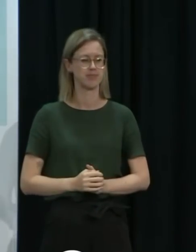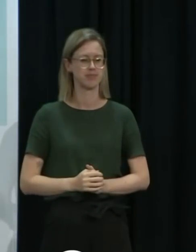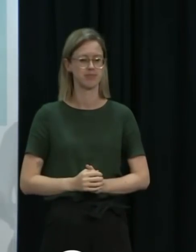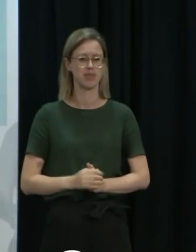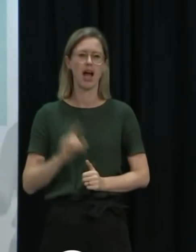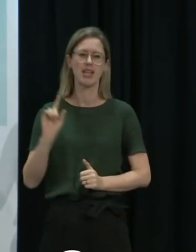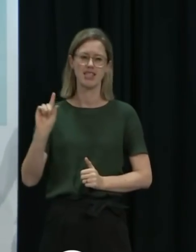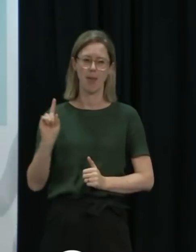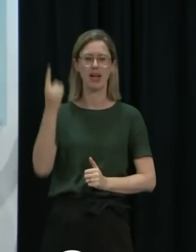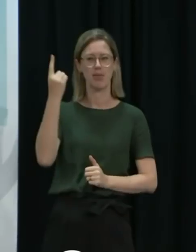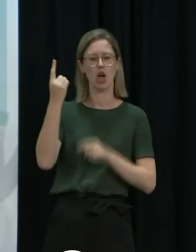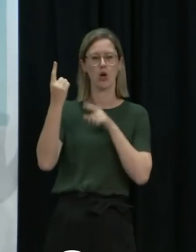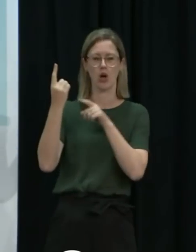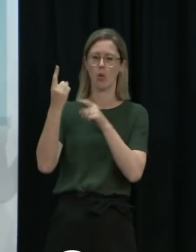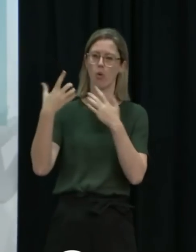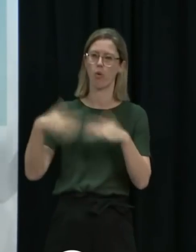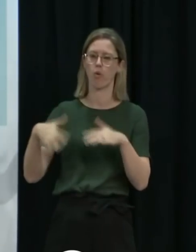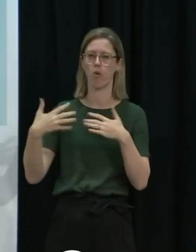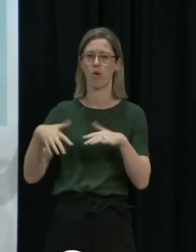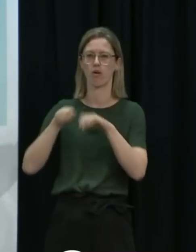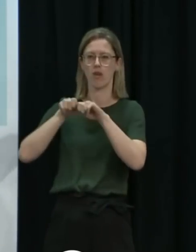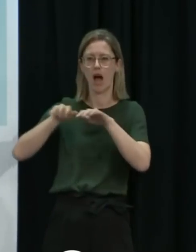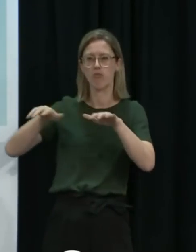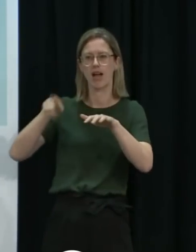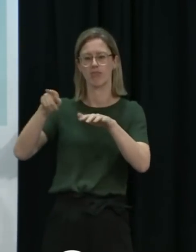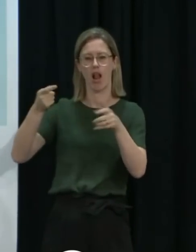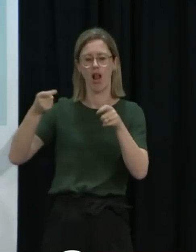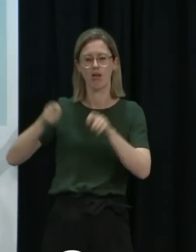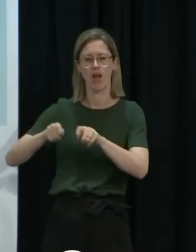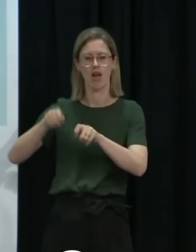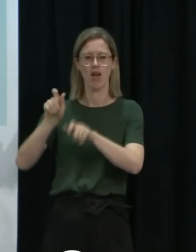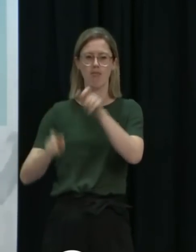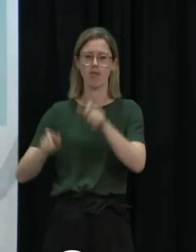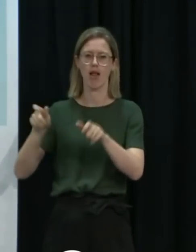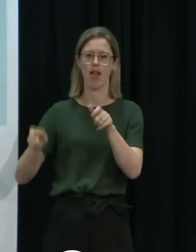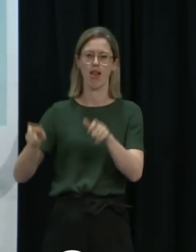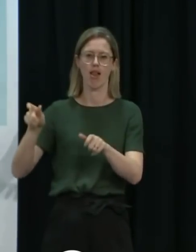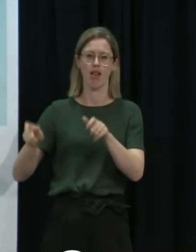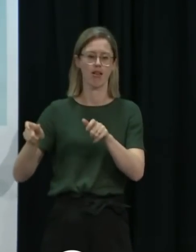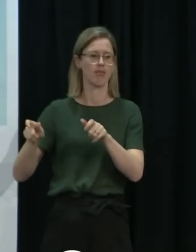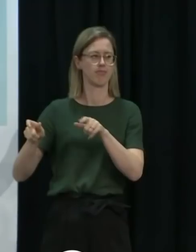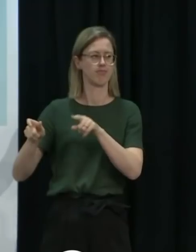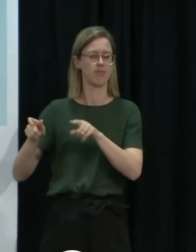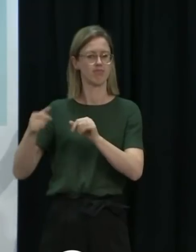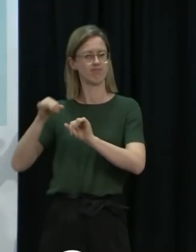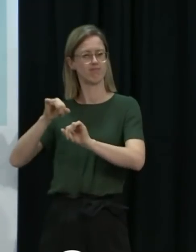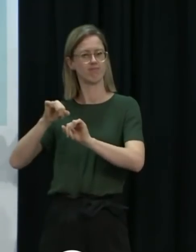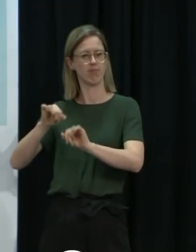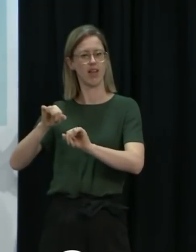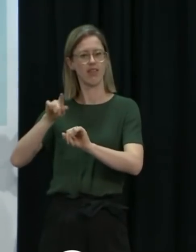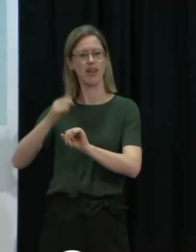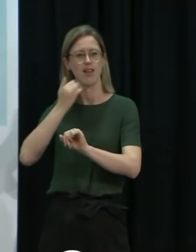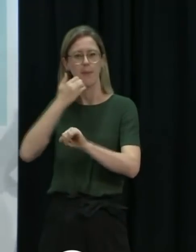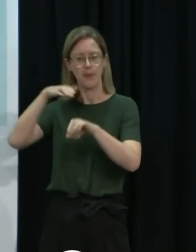Tamaki Makaurau has borne the brunt of the Delta outbreak, and its people have been the vanguard of Aotearoa's